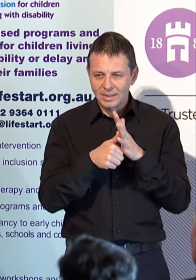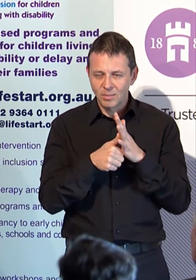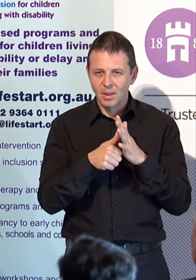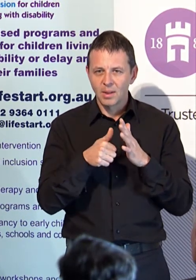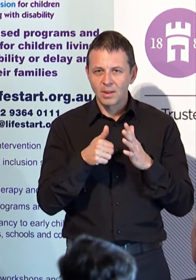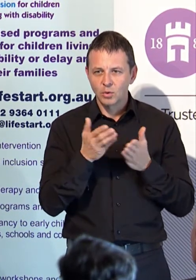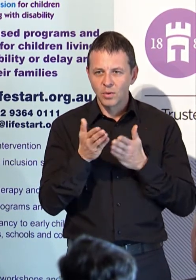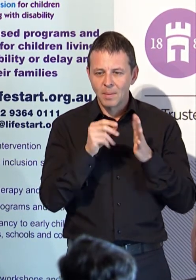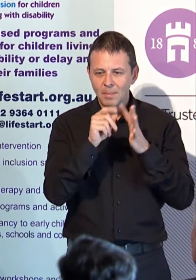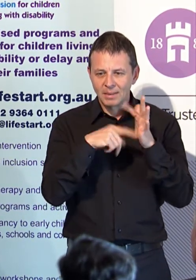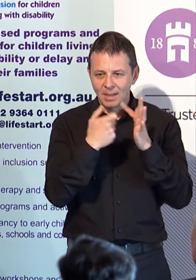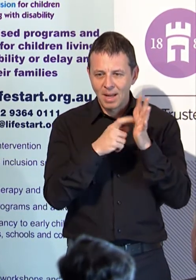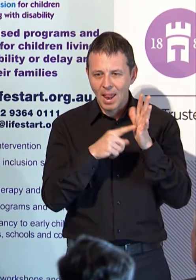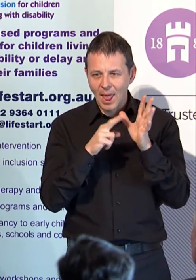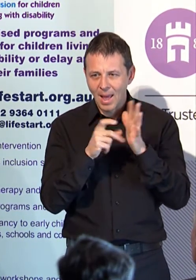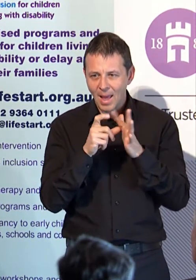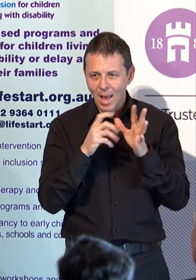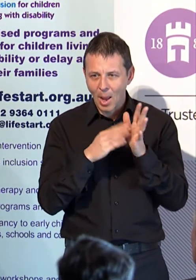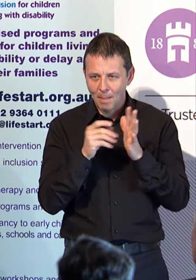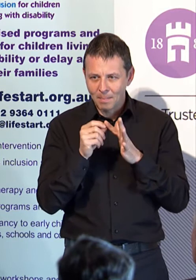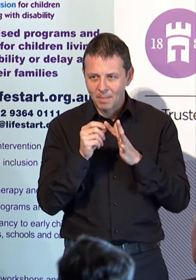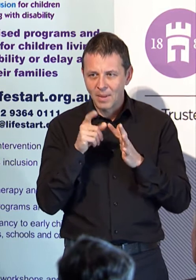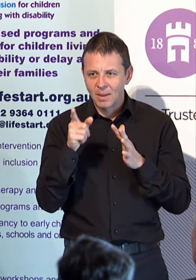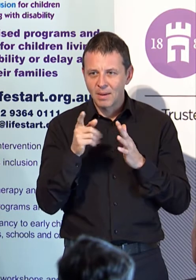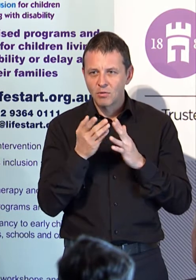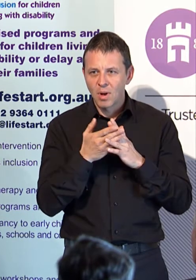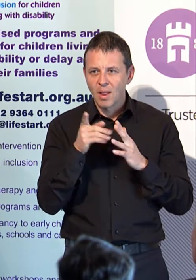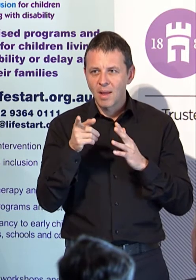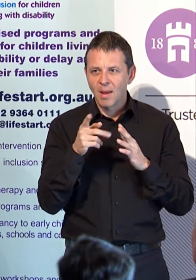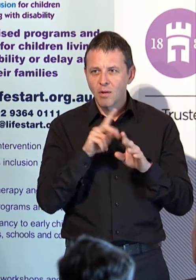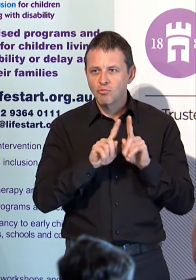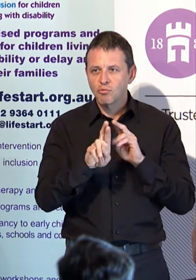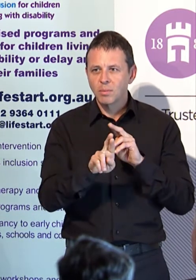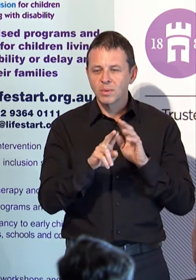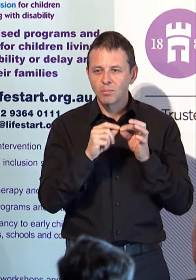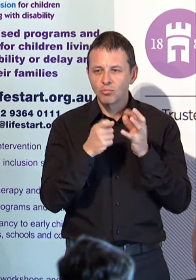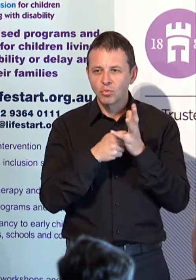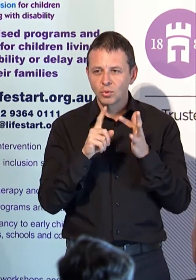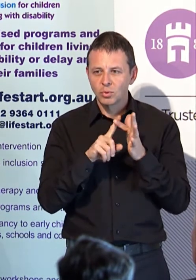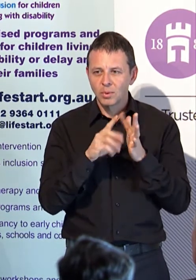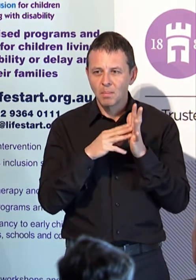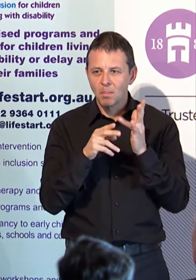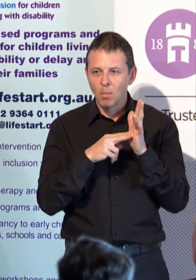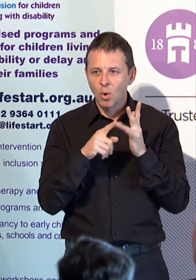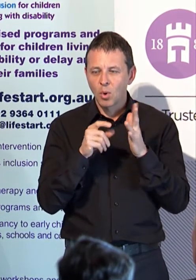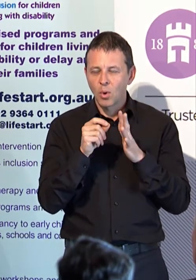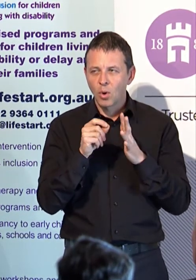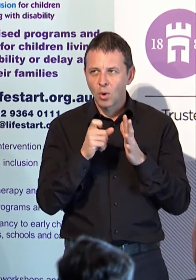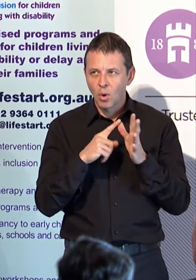Peter Langkamp, Chairman of Uralla, representing Bruce Bonahady, Chairman of the Board of